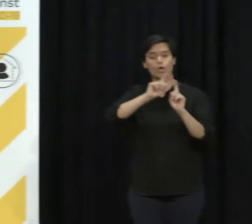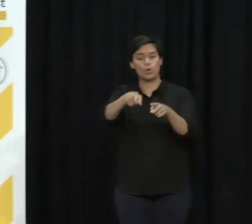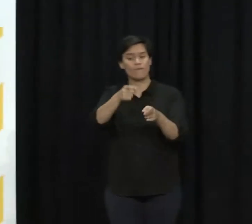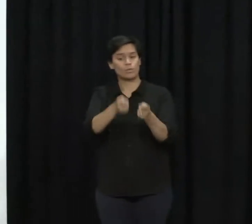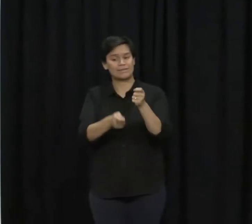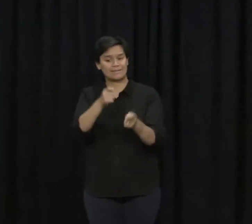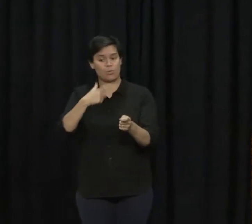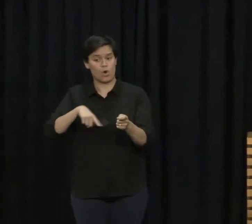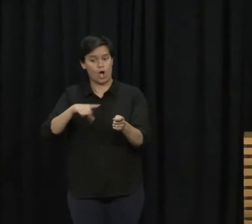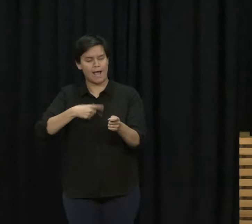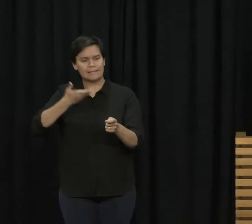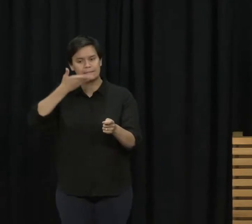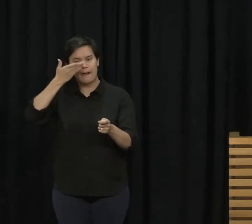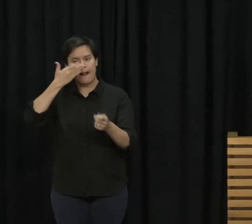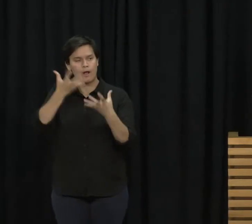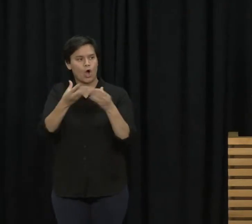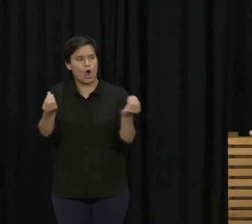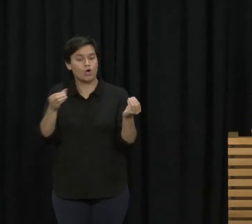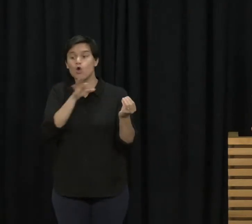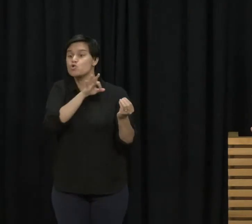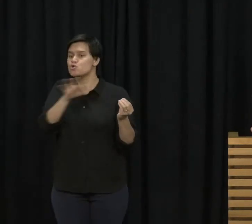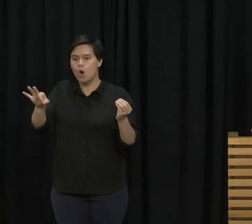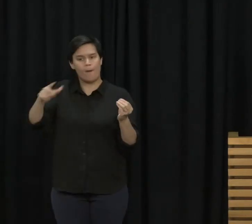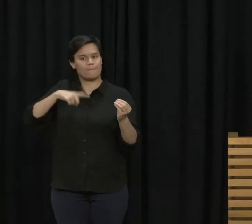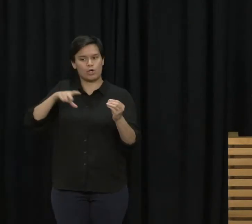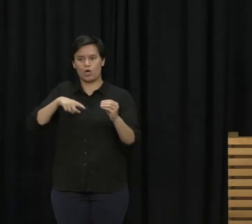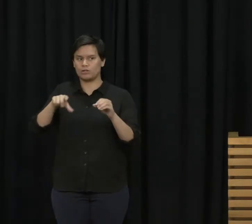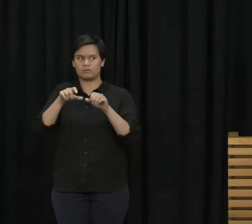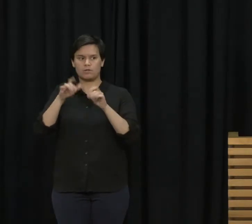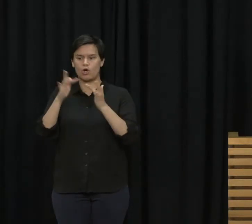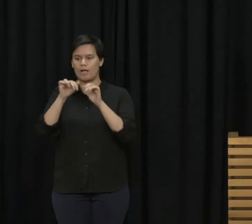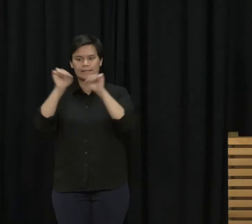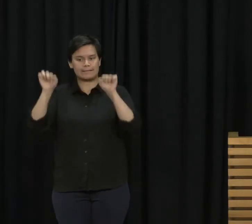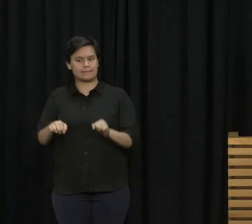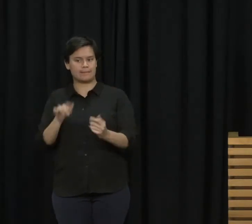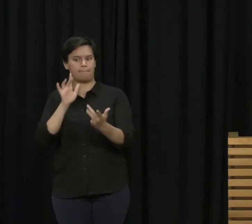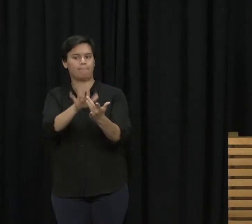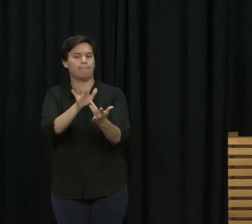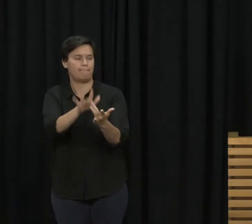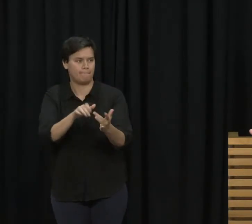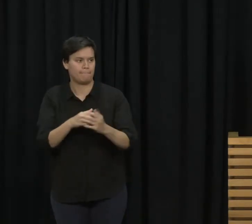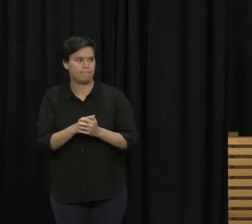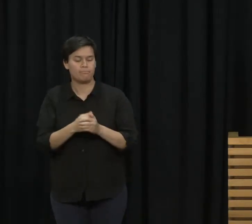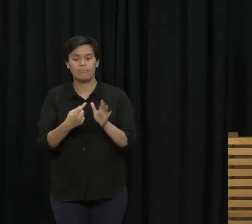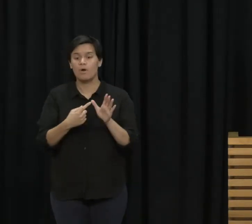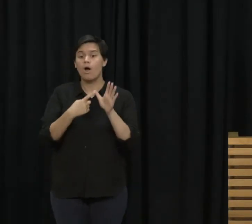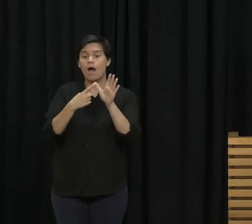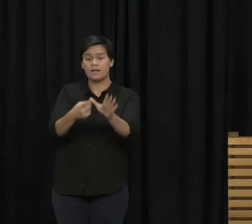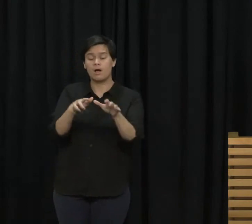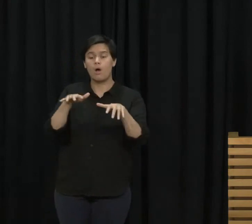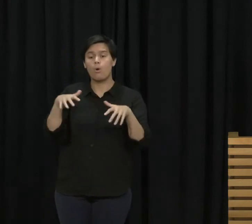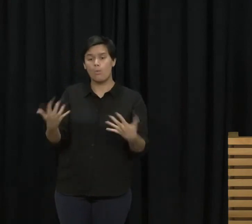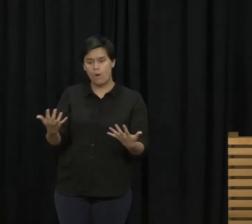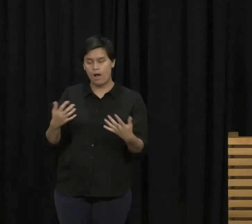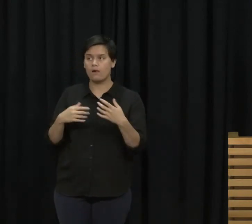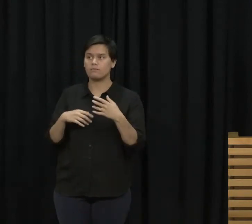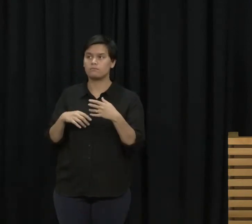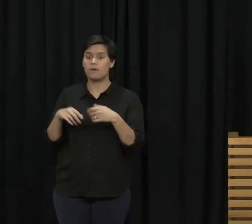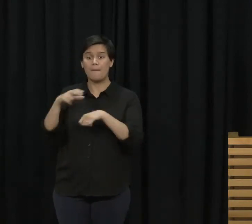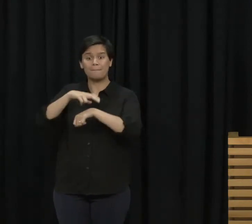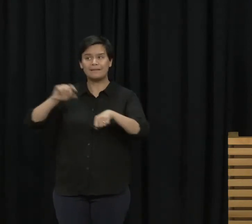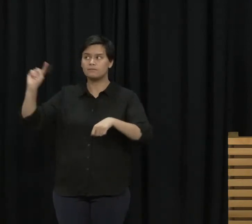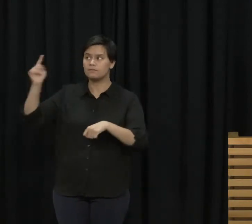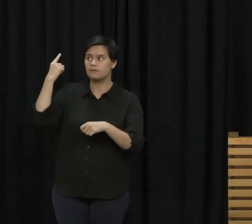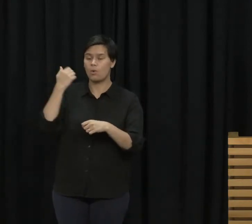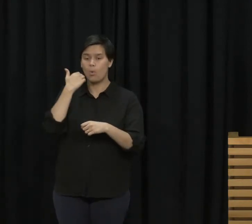police. The first thing is, of course, and virtually all our visits we do not require police support. It's our providers in the community go out, and our